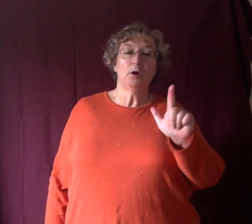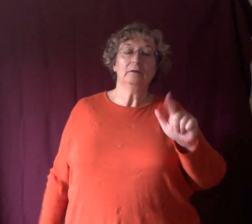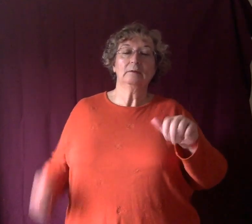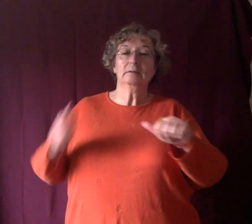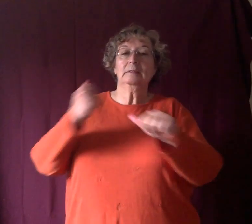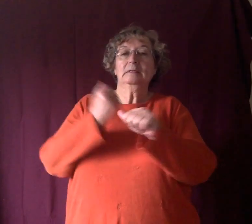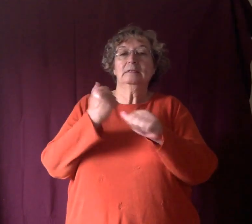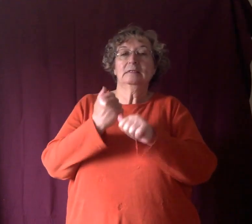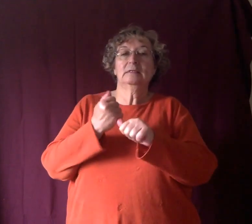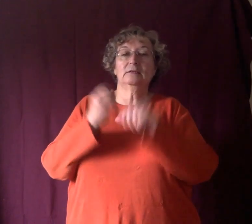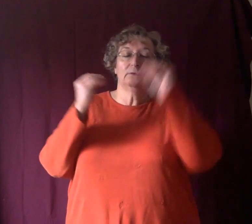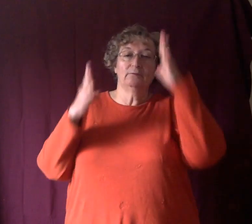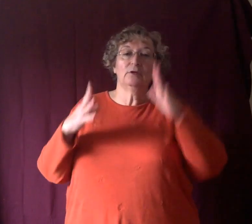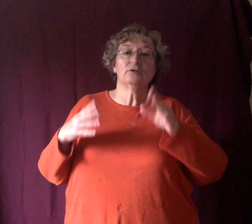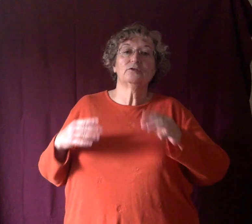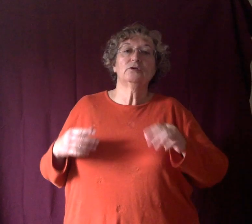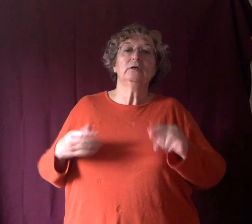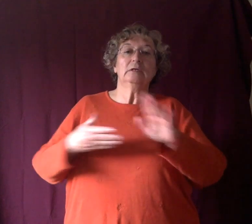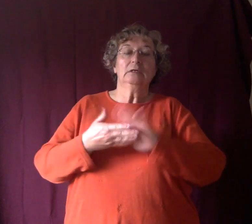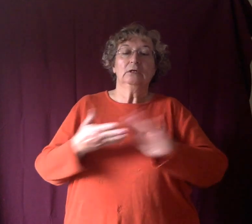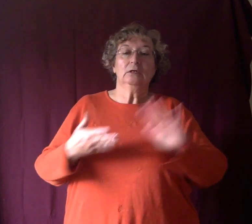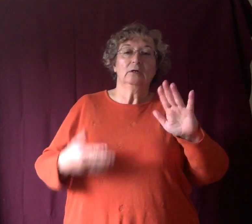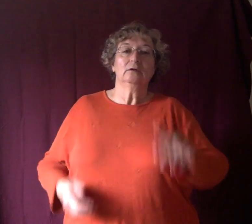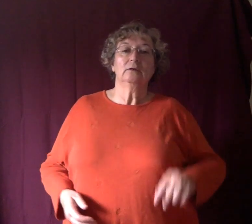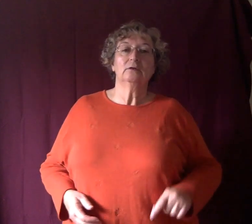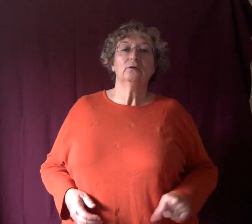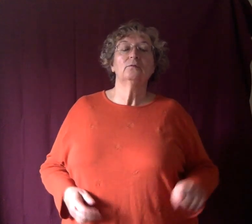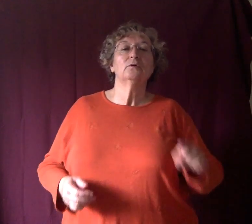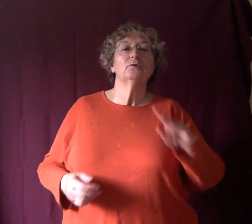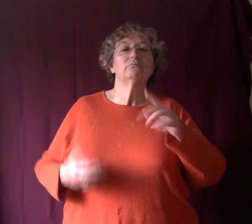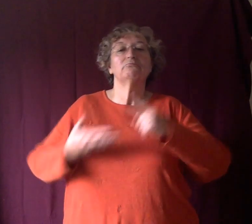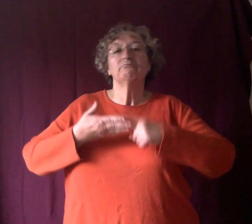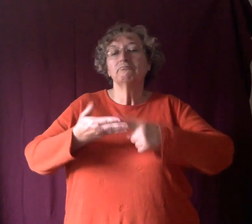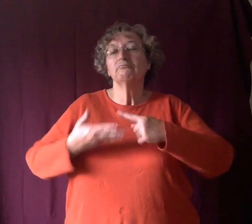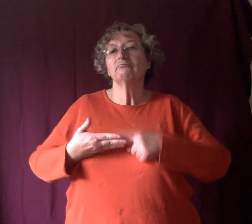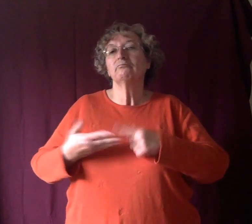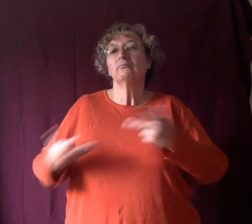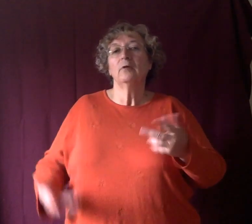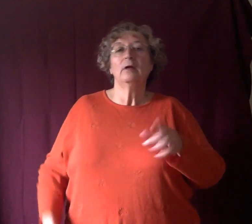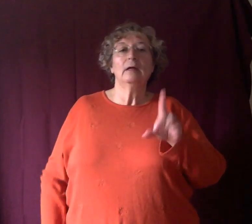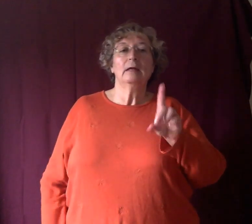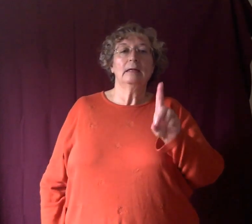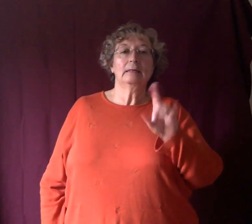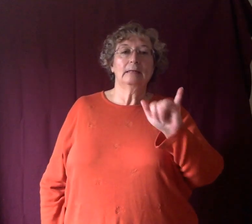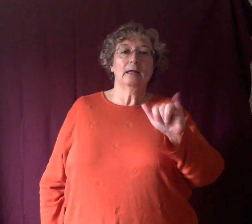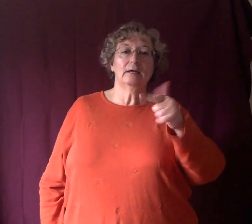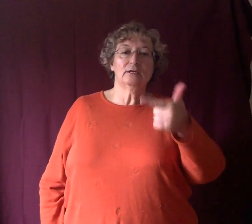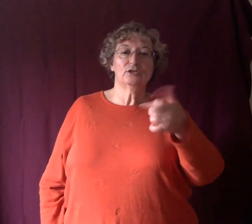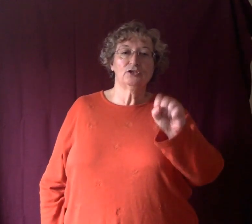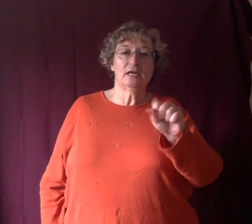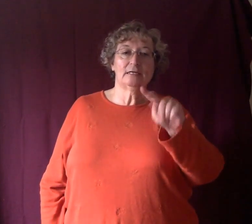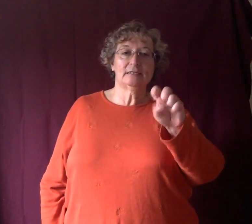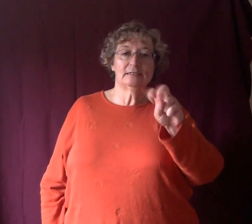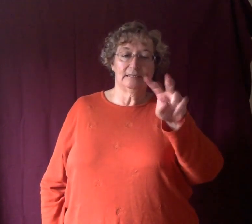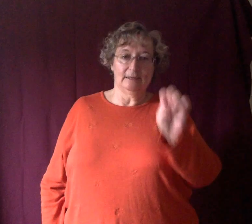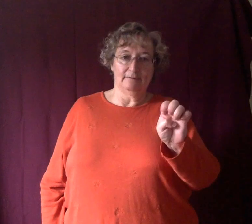system, one of 11 major organ systems in your body. Although the digestive system is unique in its own right, we do have to remember